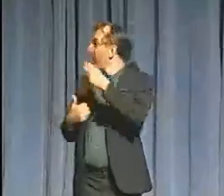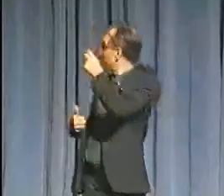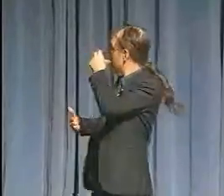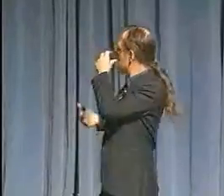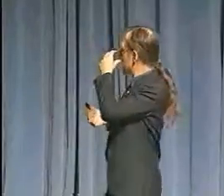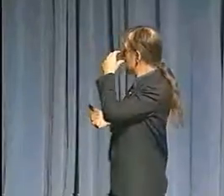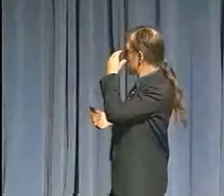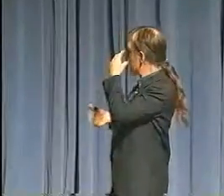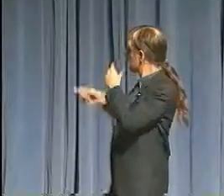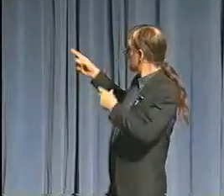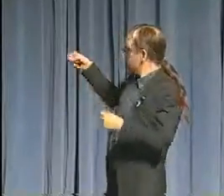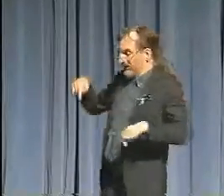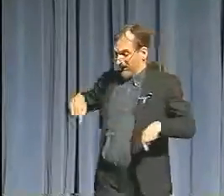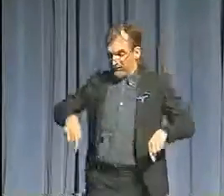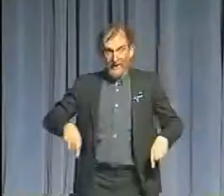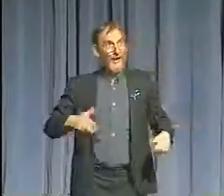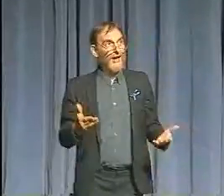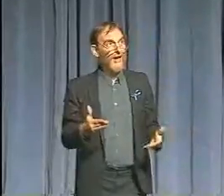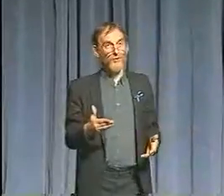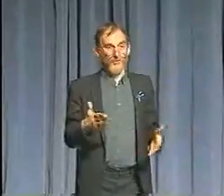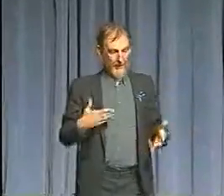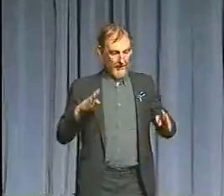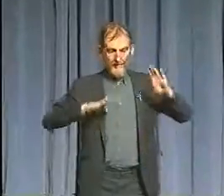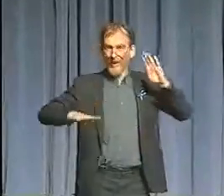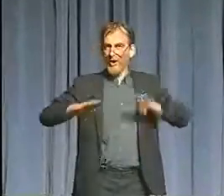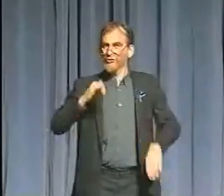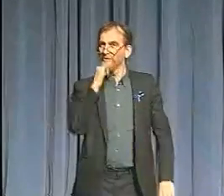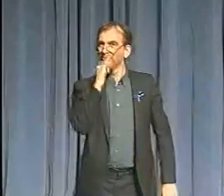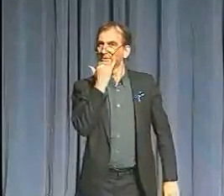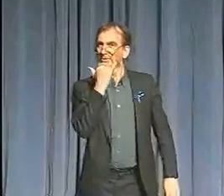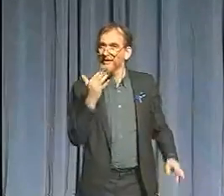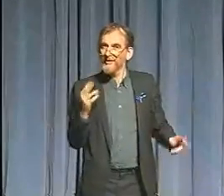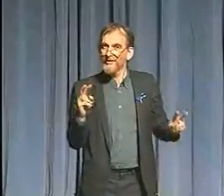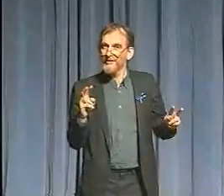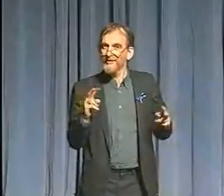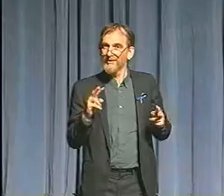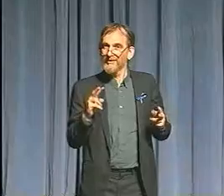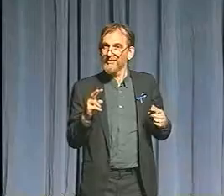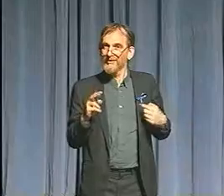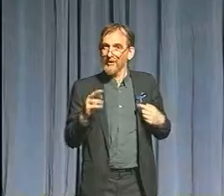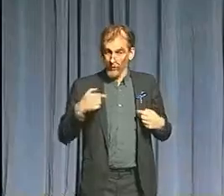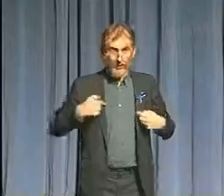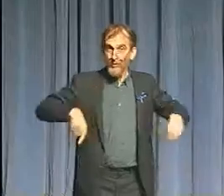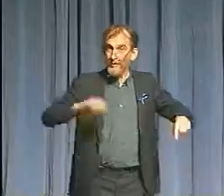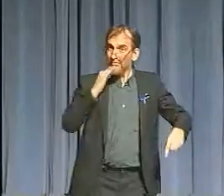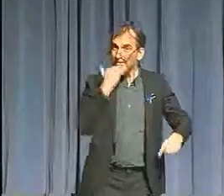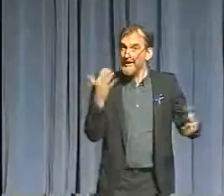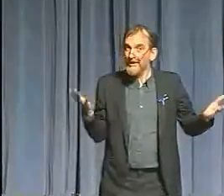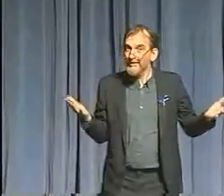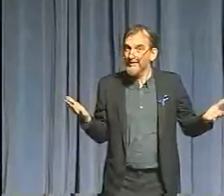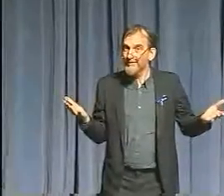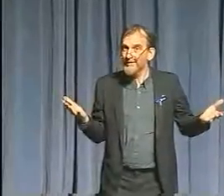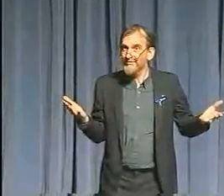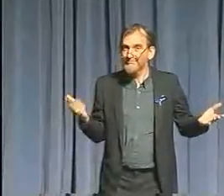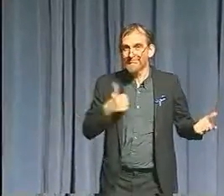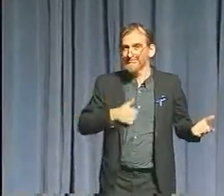And some of these questions pose us big challenges. And is our existence here a biological mistake? Are